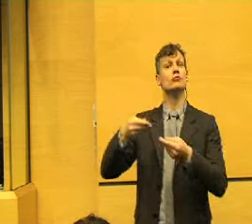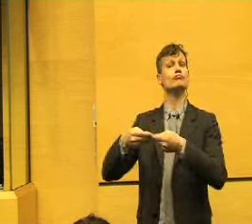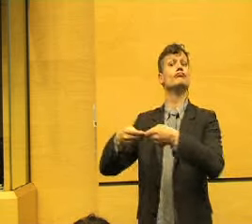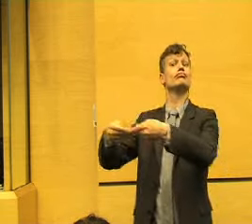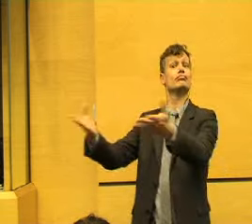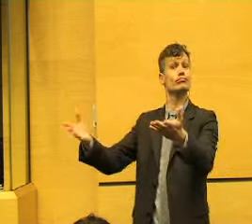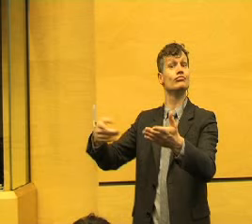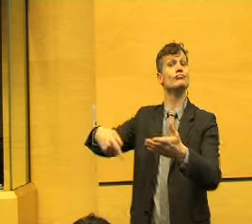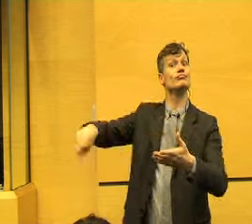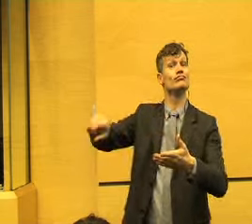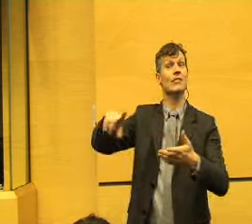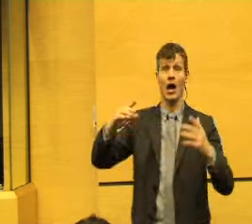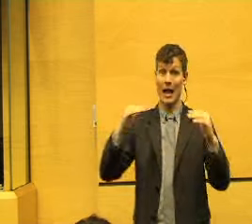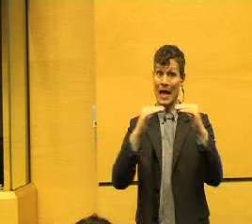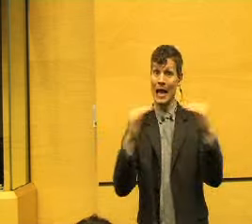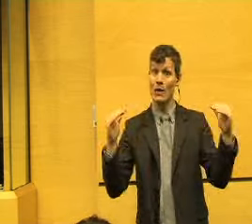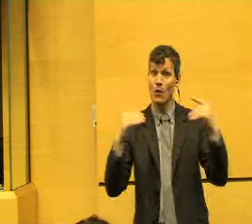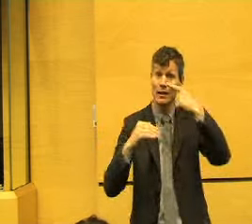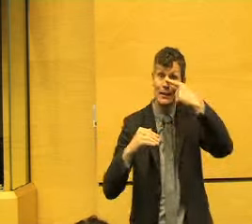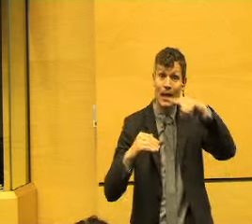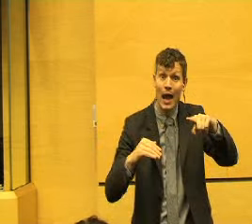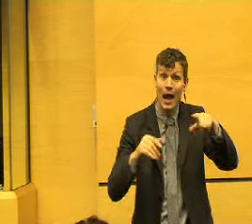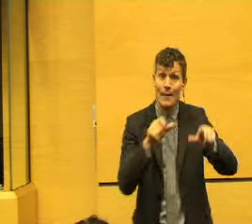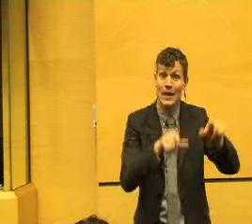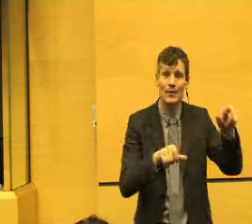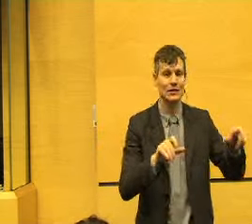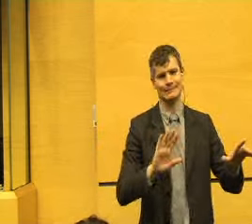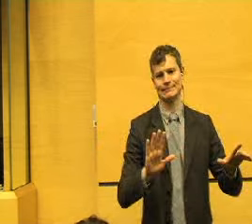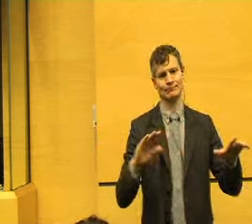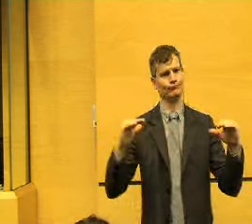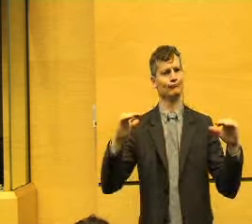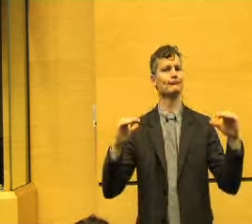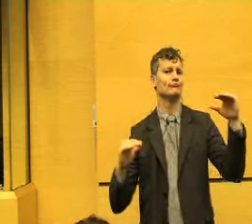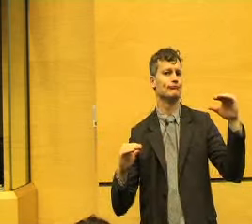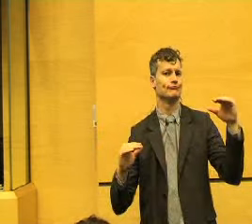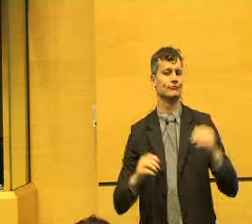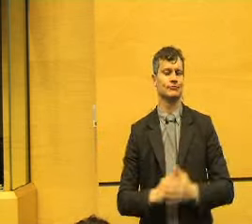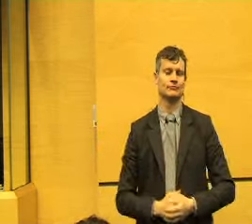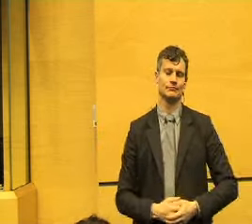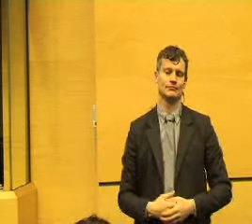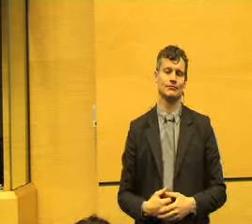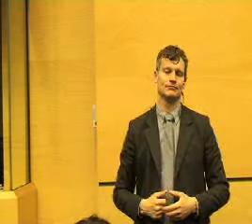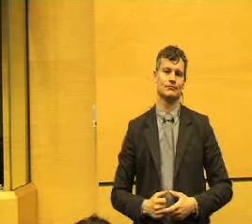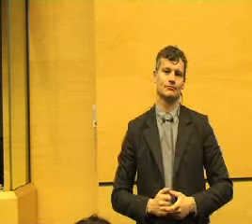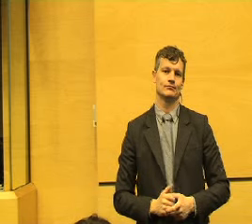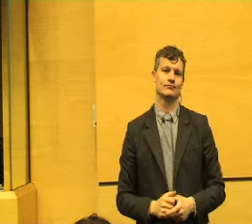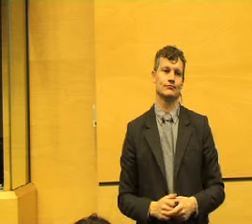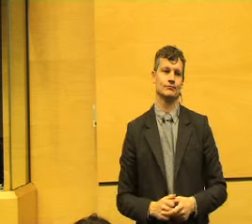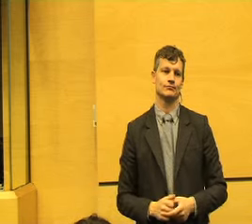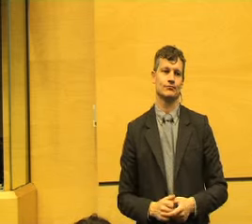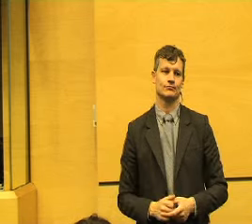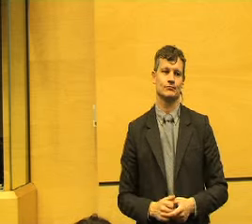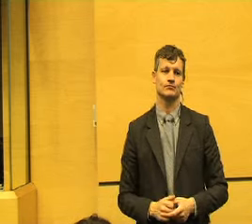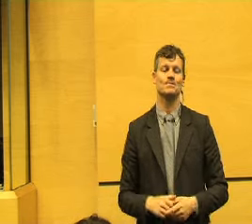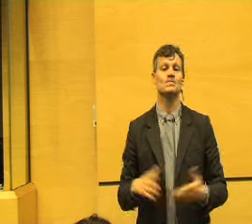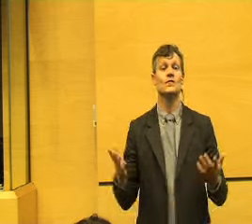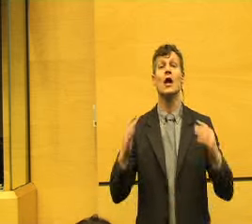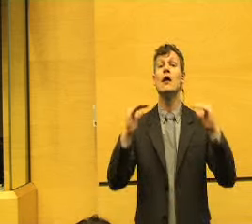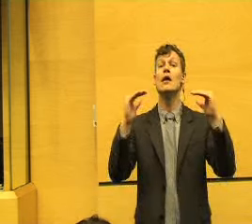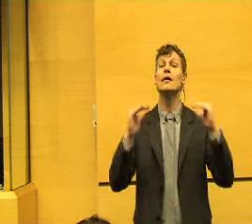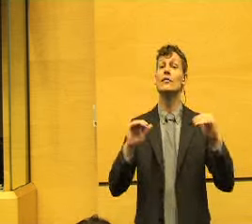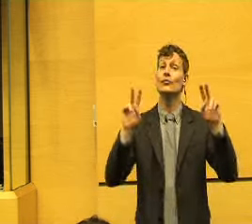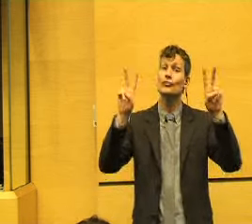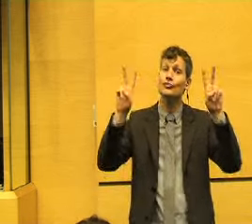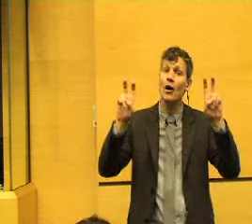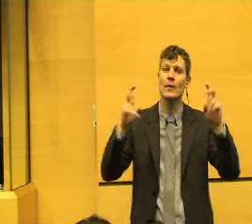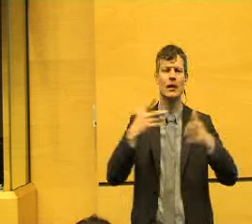citizens. On effort to reach out the person with disabilities in remote area,